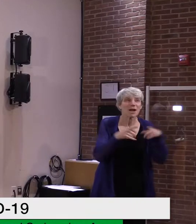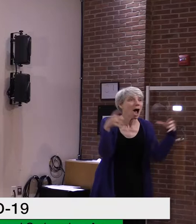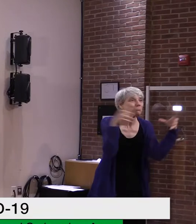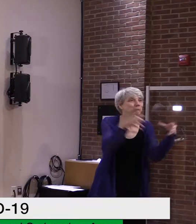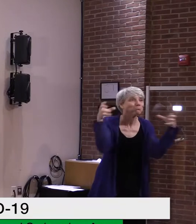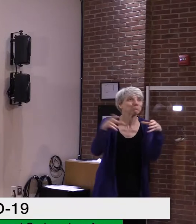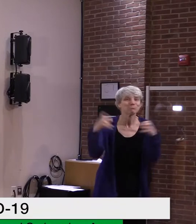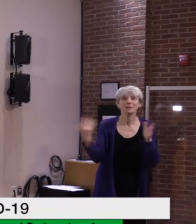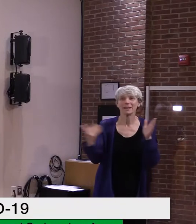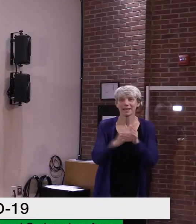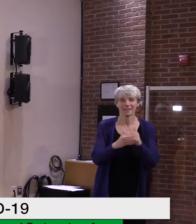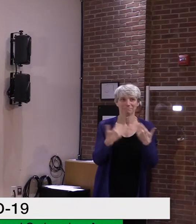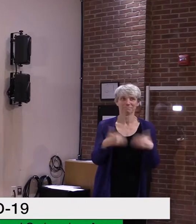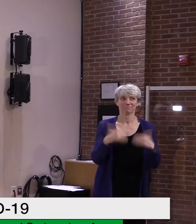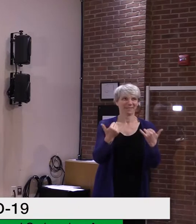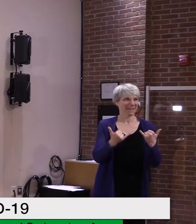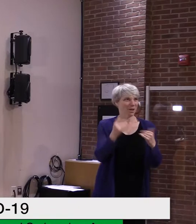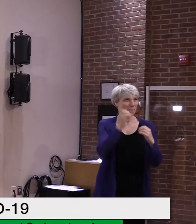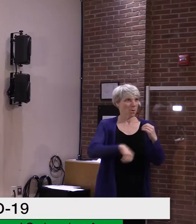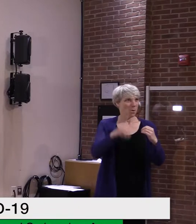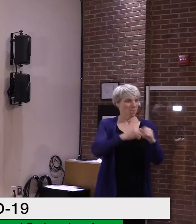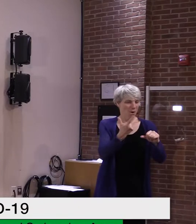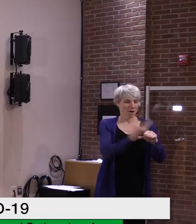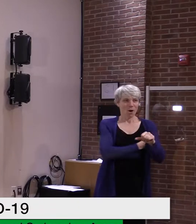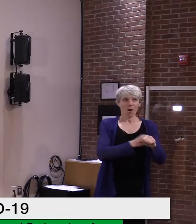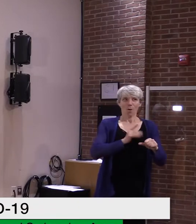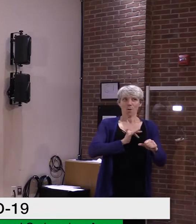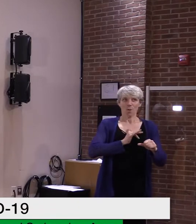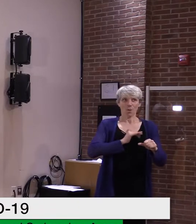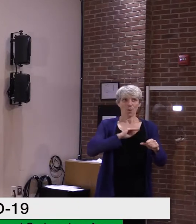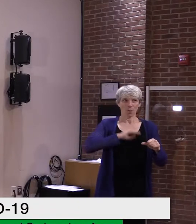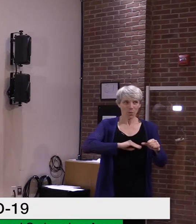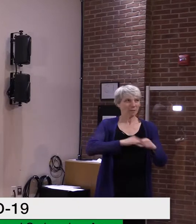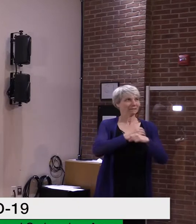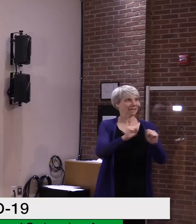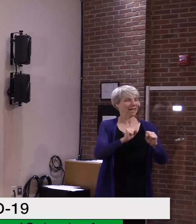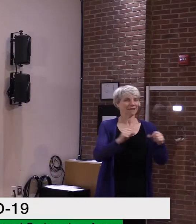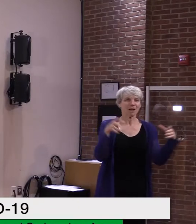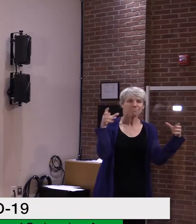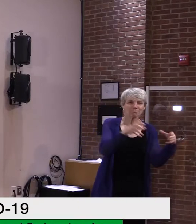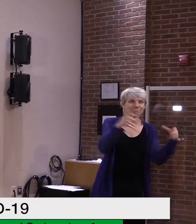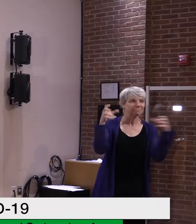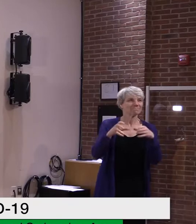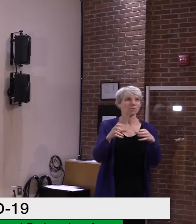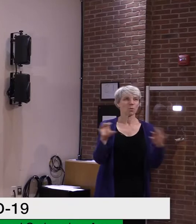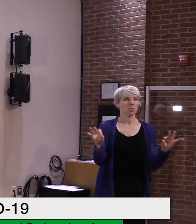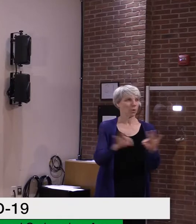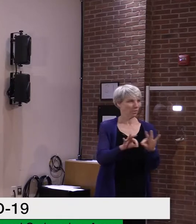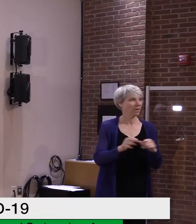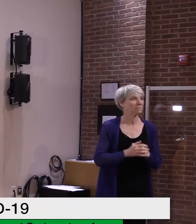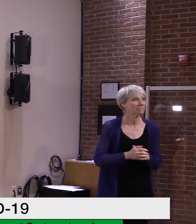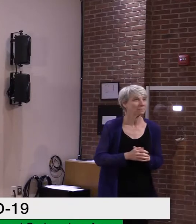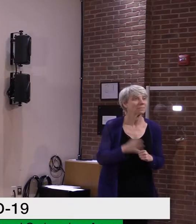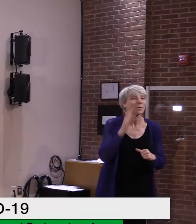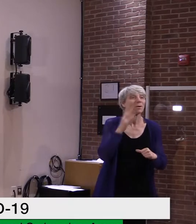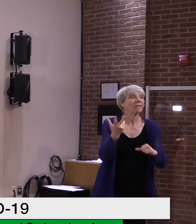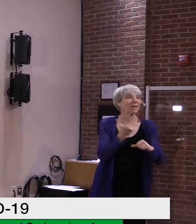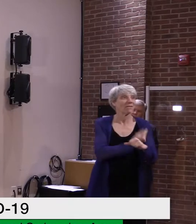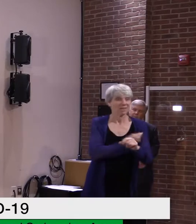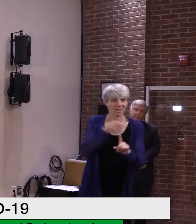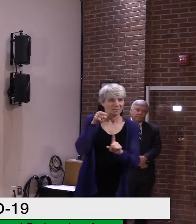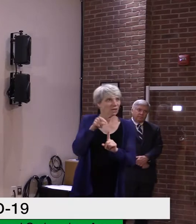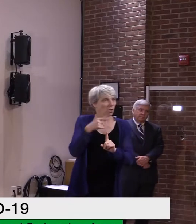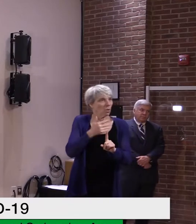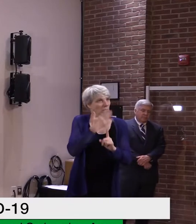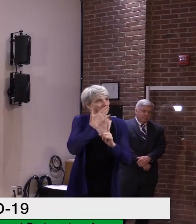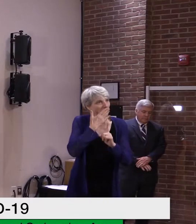and more of us are protected by the COVID vaccine every day. The vaccine is the reason we've gotten to where we